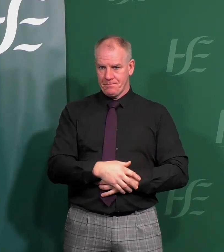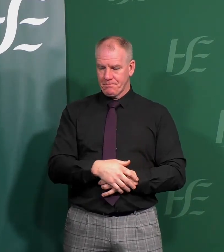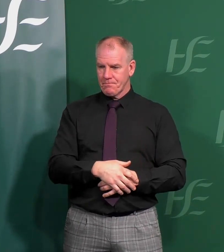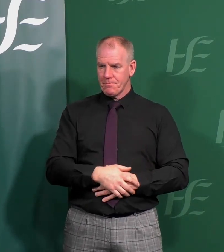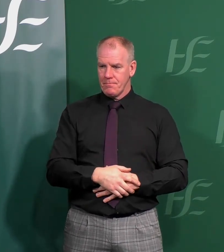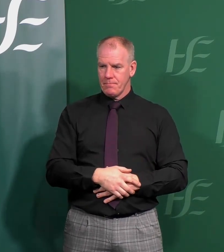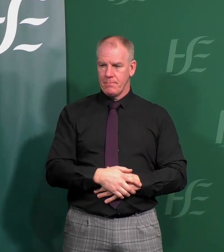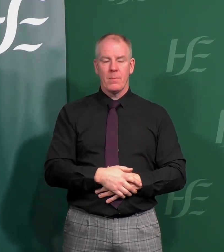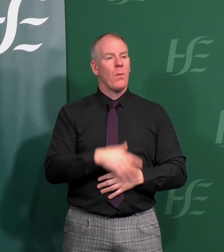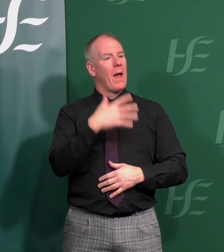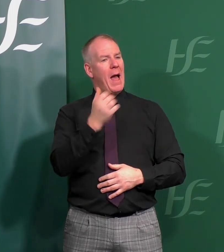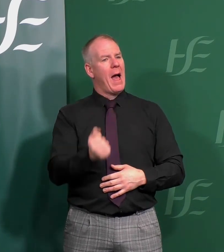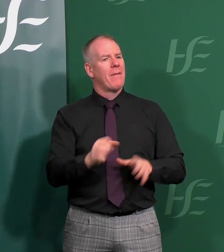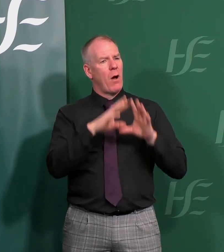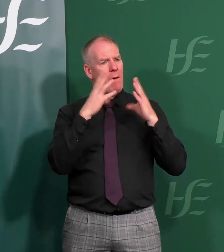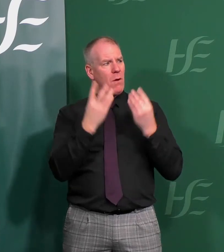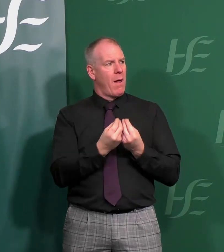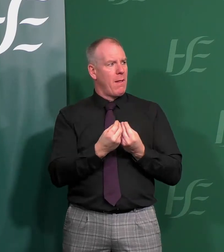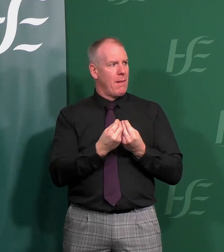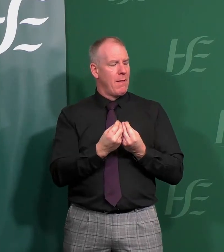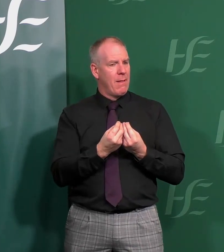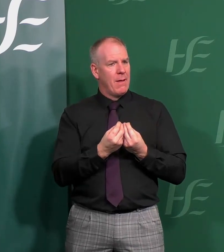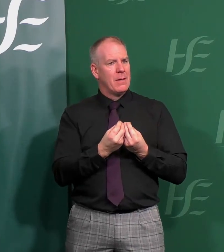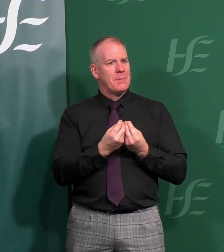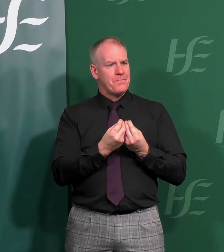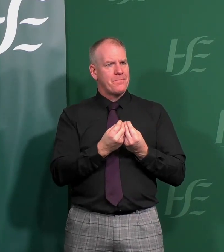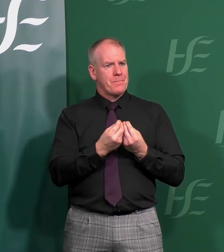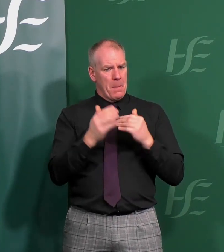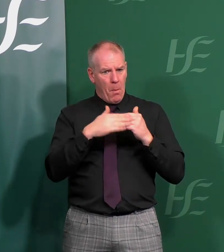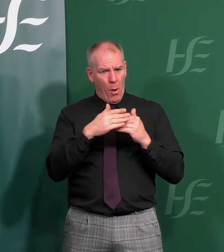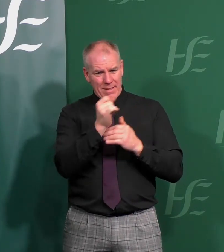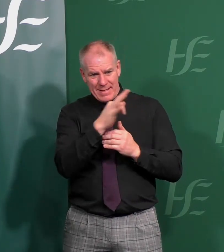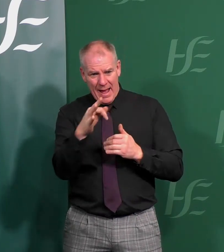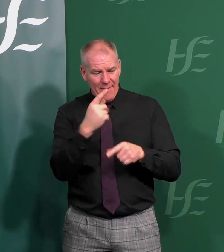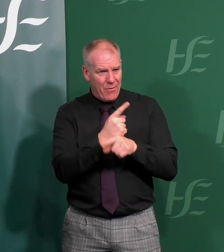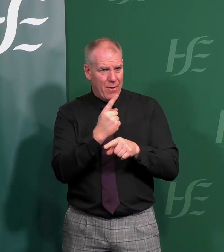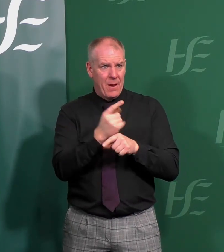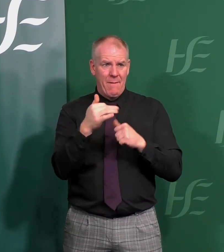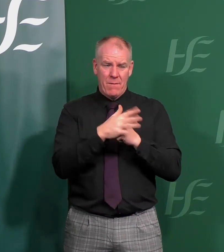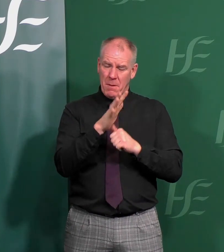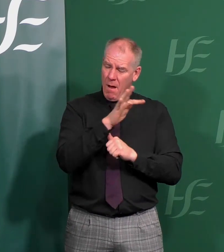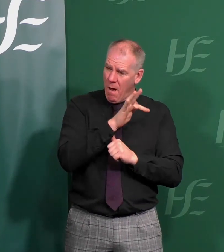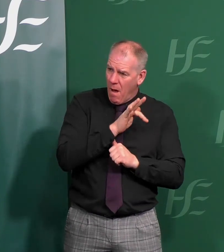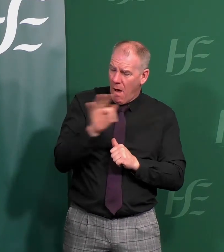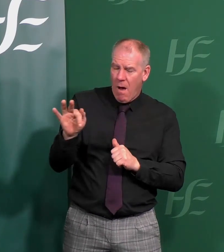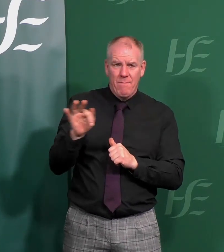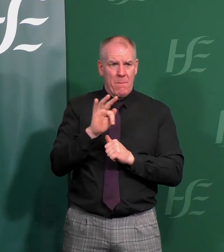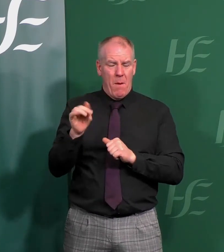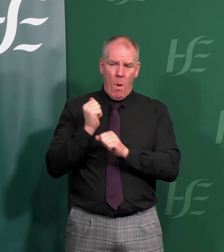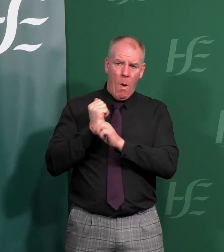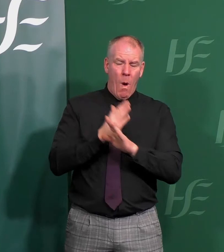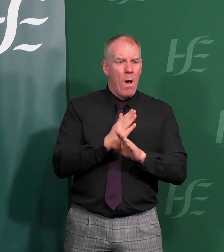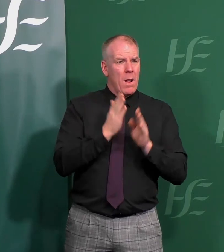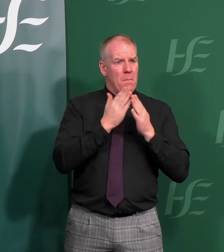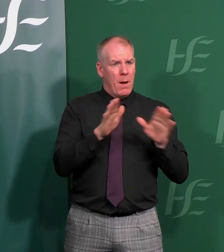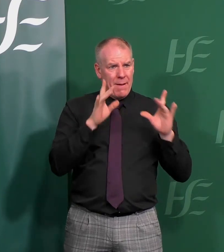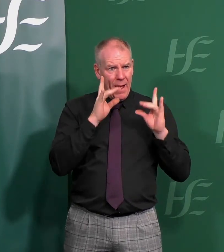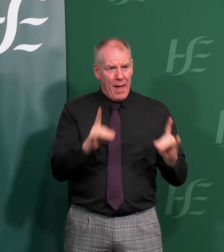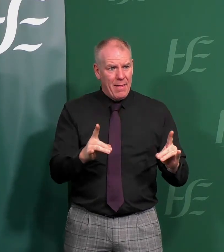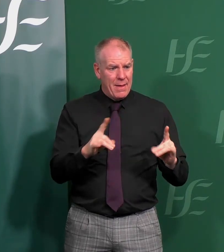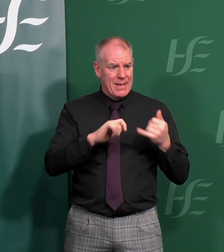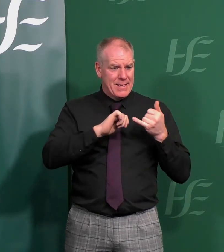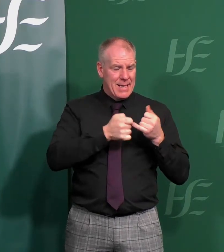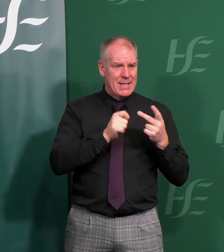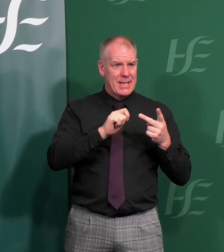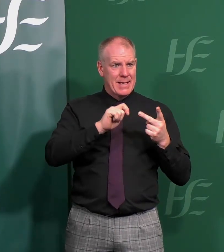We do have overall enhanced capacity and dedicated workforce from all aspects of it, and that's public health, our testing